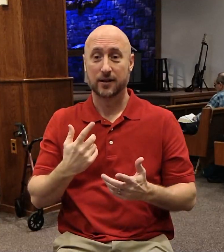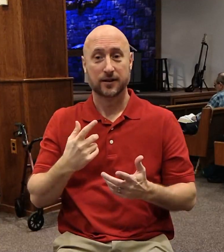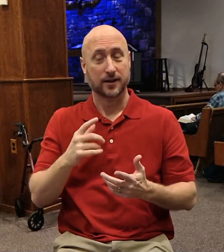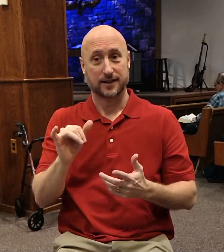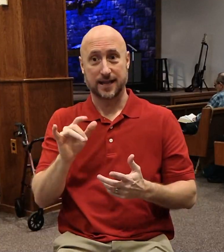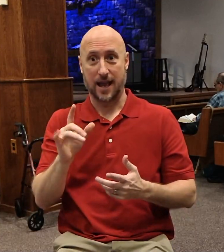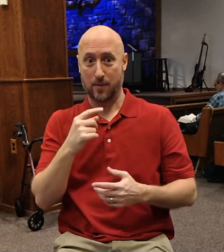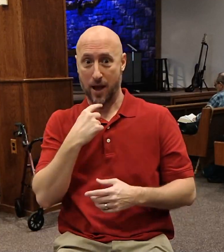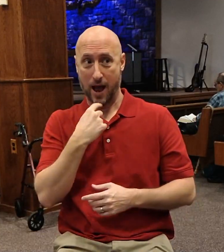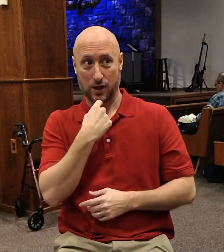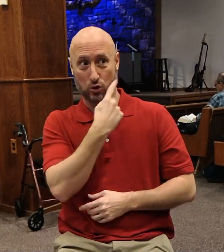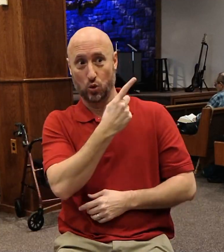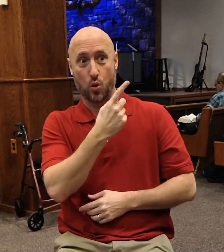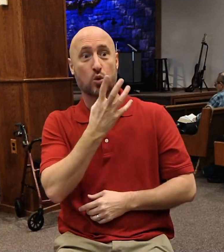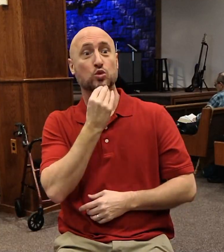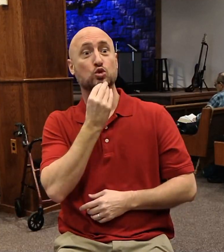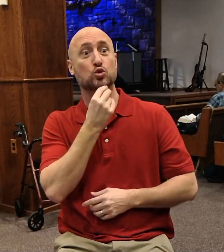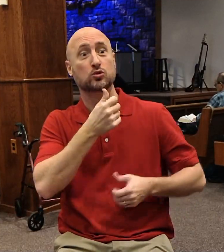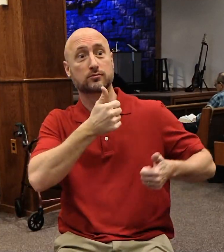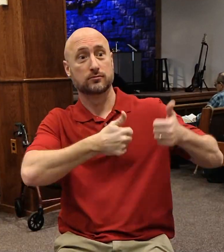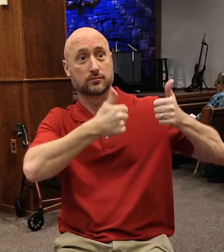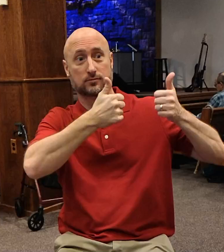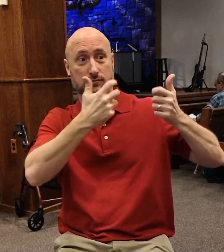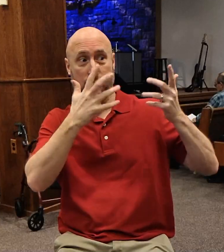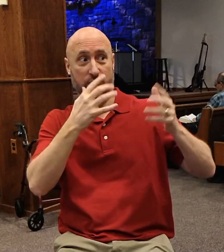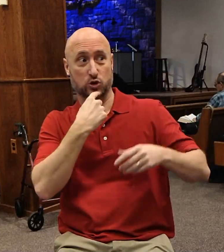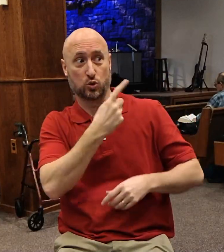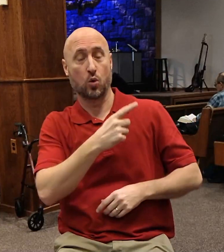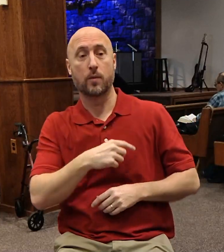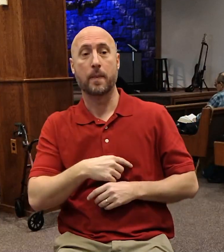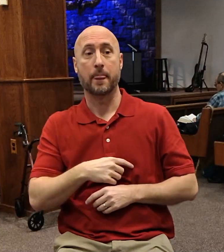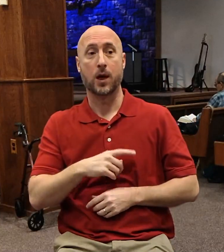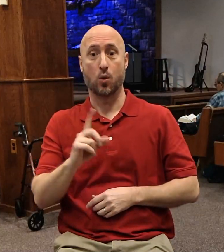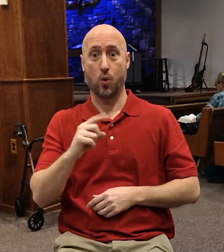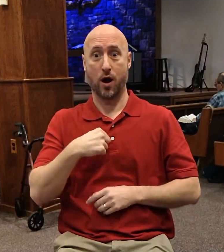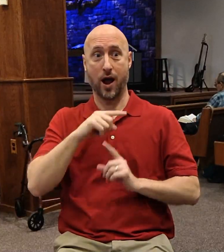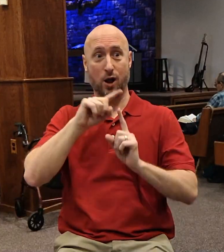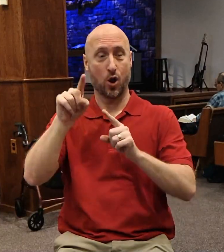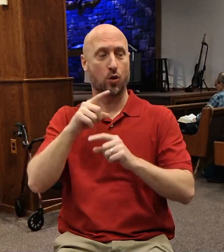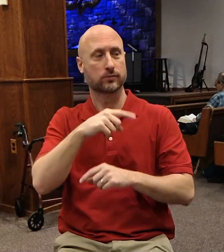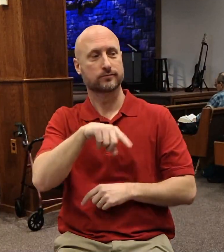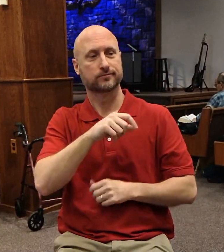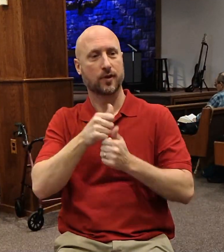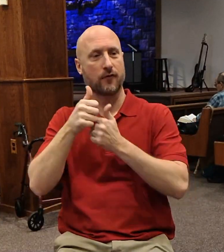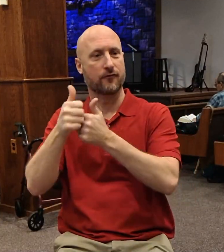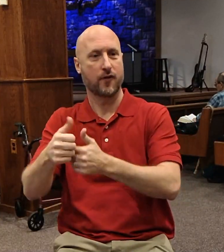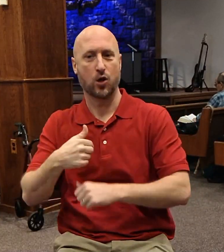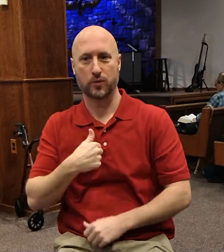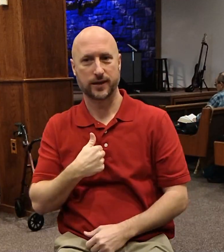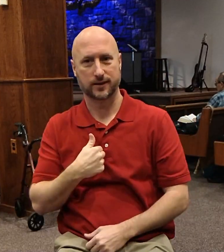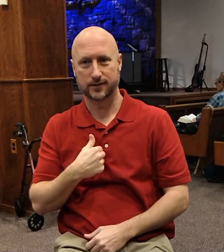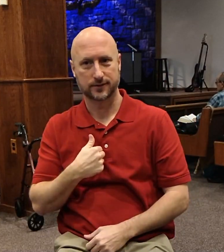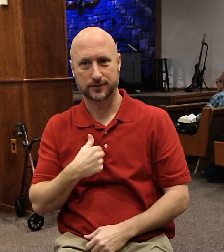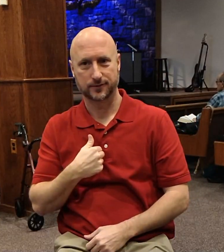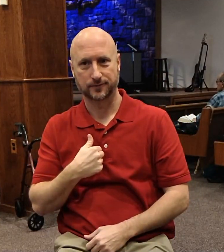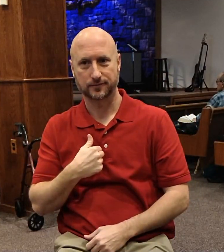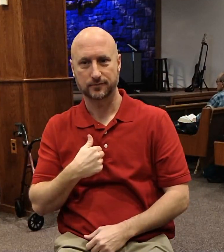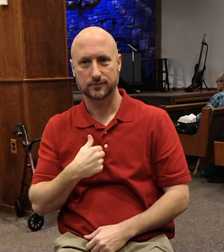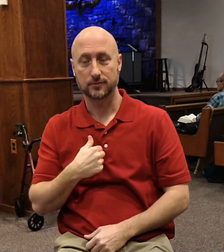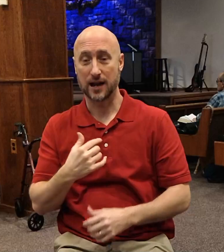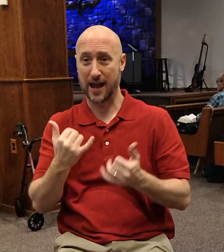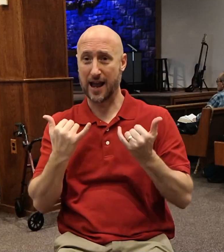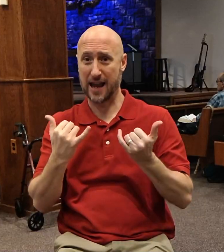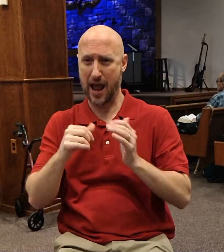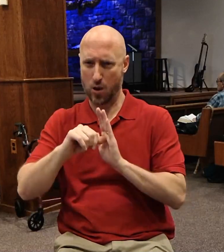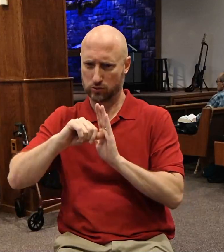I said unto you, to the Jews, whither I go, you cannot come. Now is emphatic. We don't know if